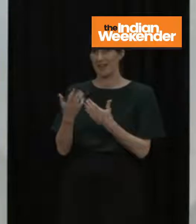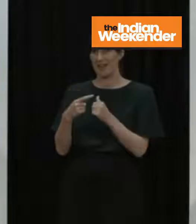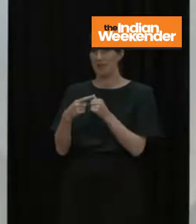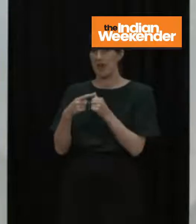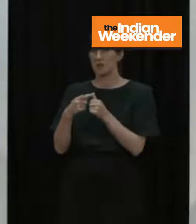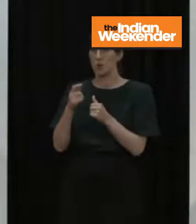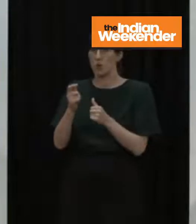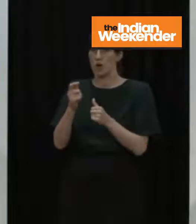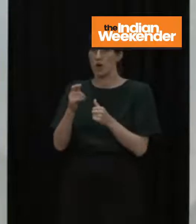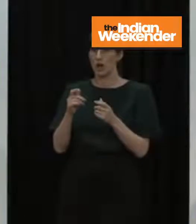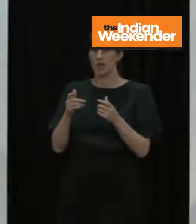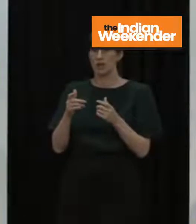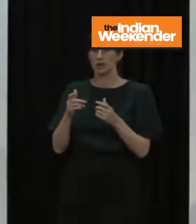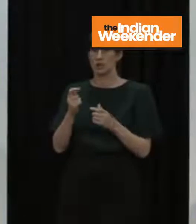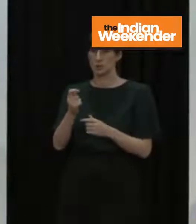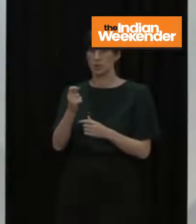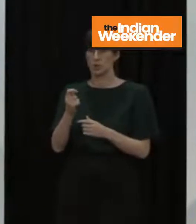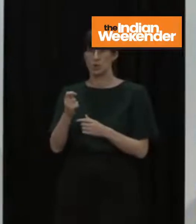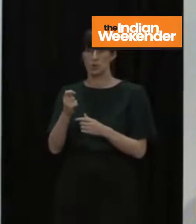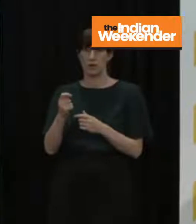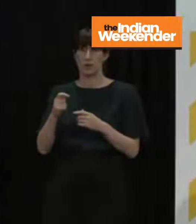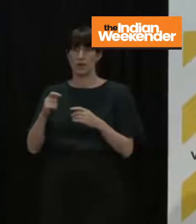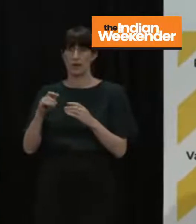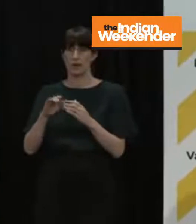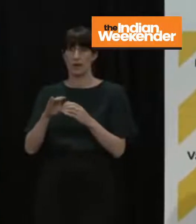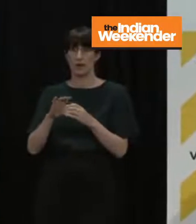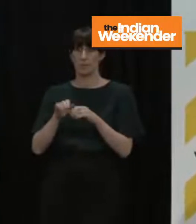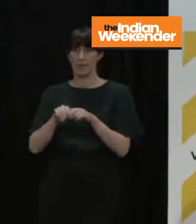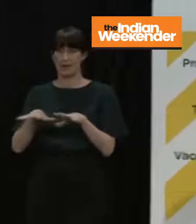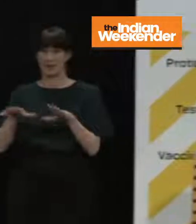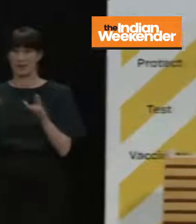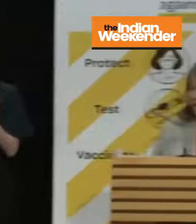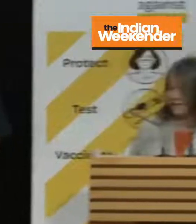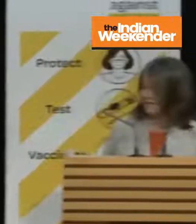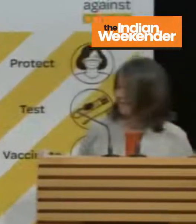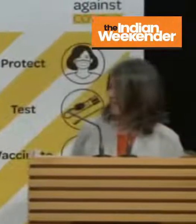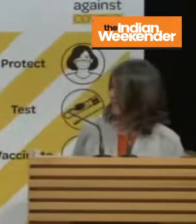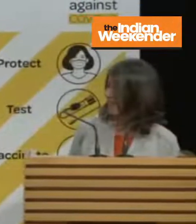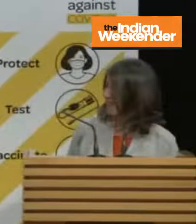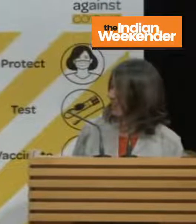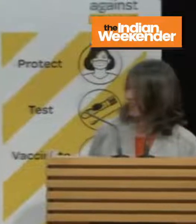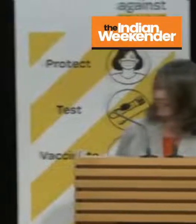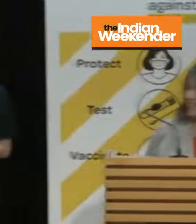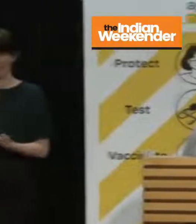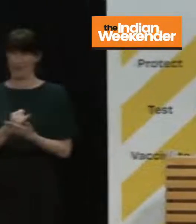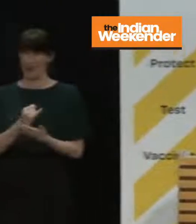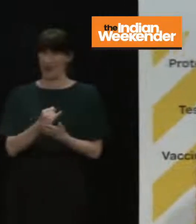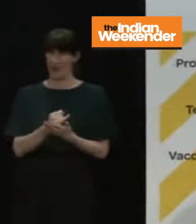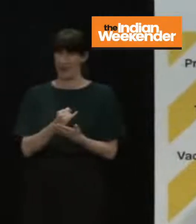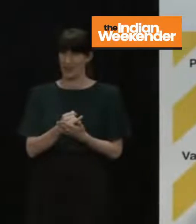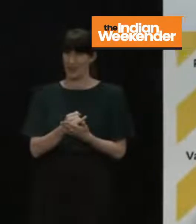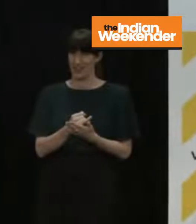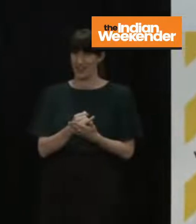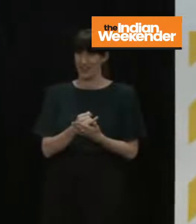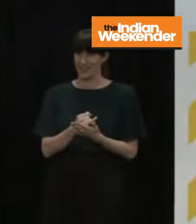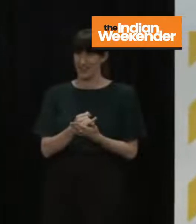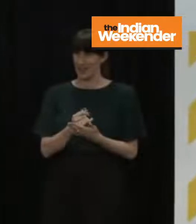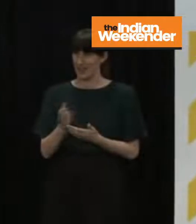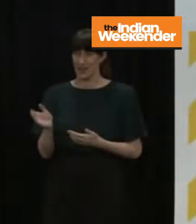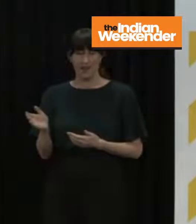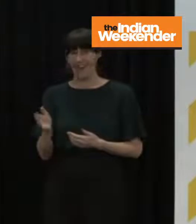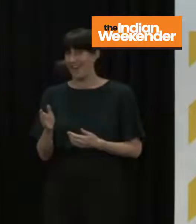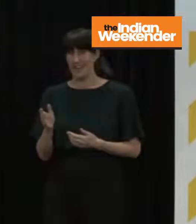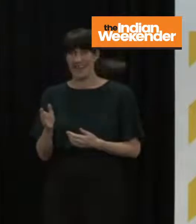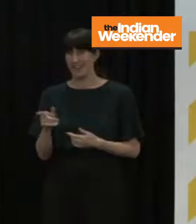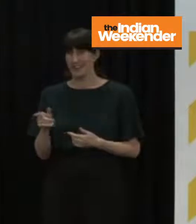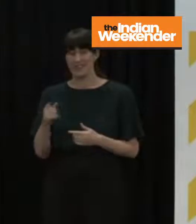stop the virus leaking out of Auckland? I'm not sure. I'd say that the ministry got it so wrong. I don't think you can put